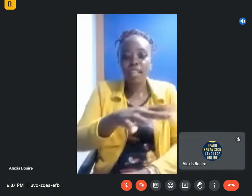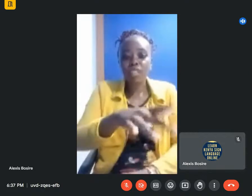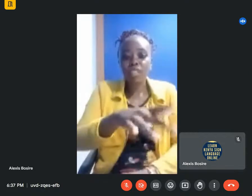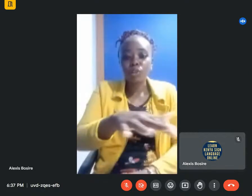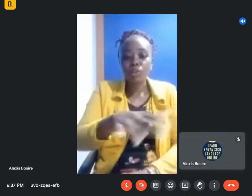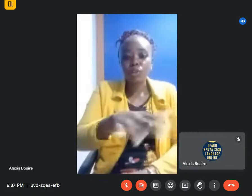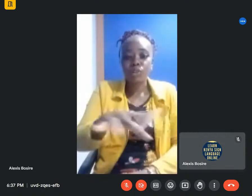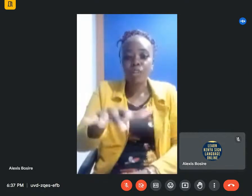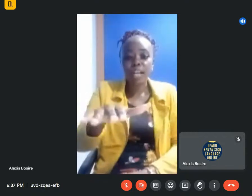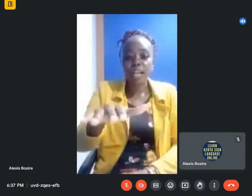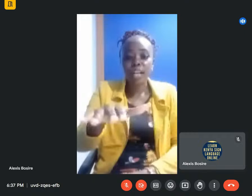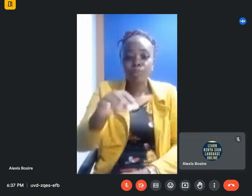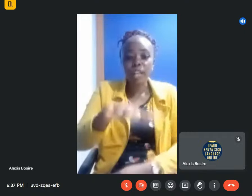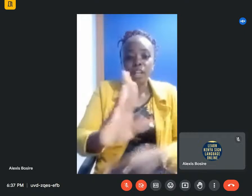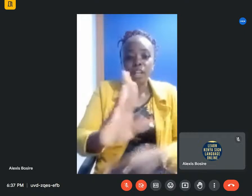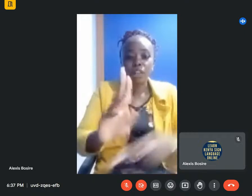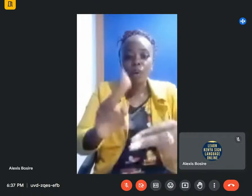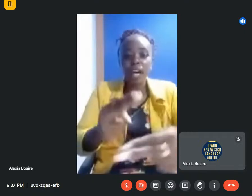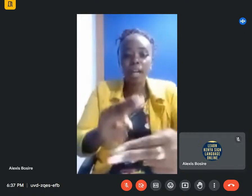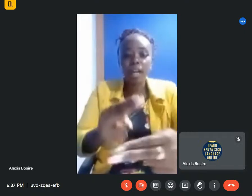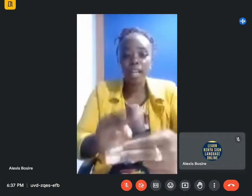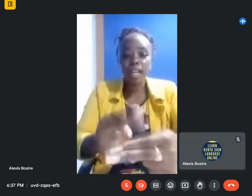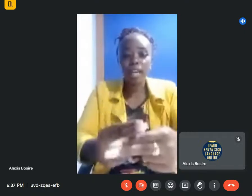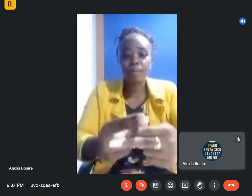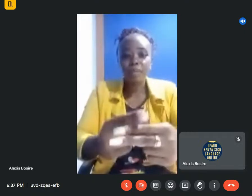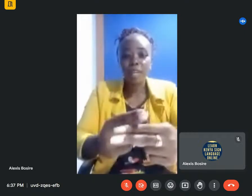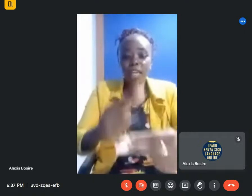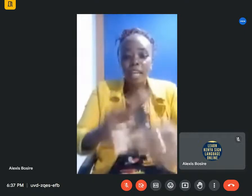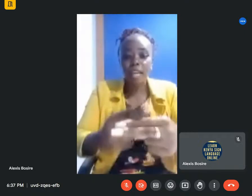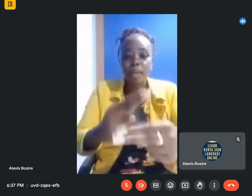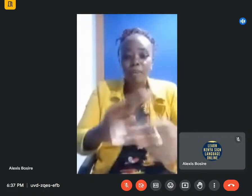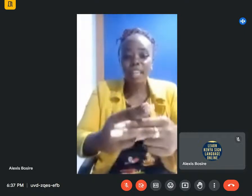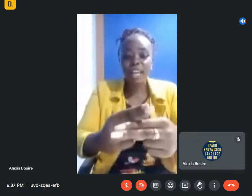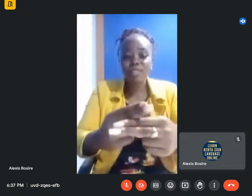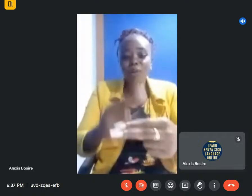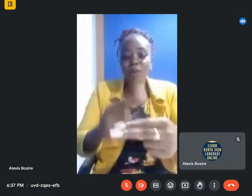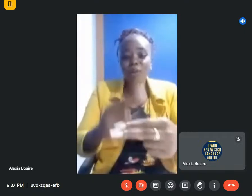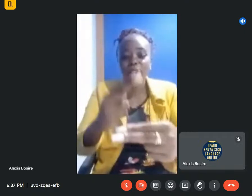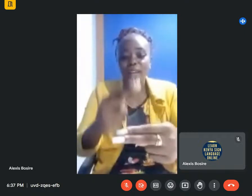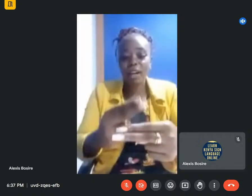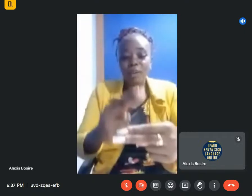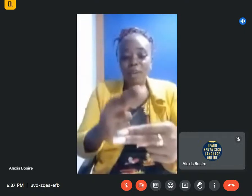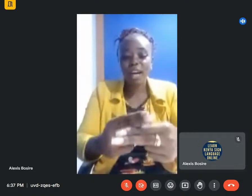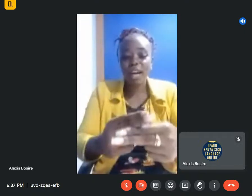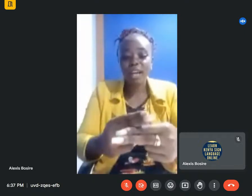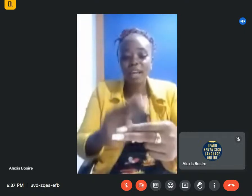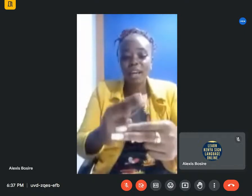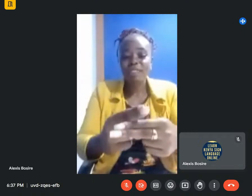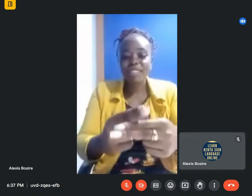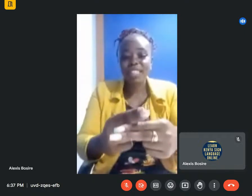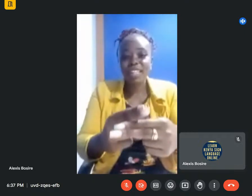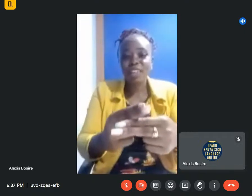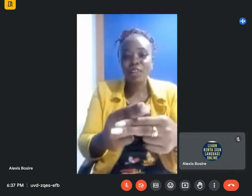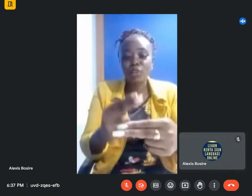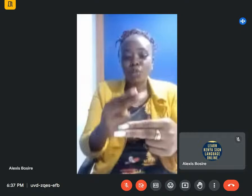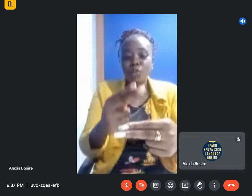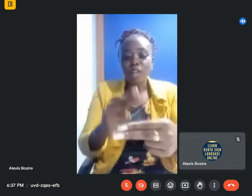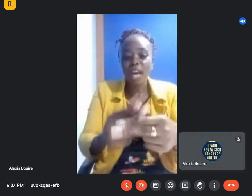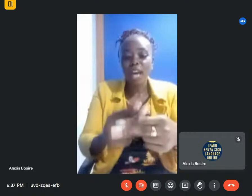ask you finger spell your name, name, and that is why we are emphasizing on you to